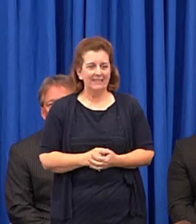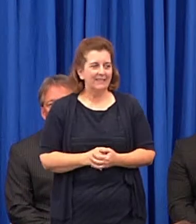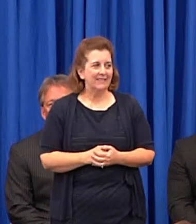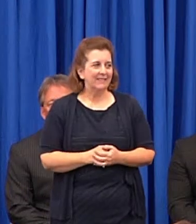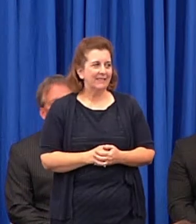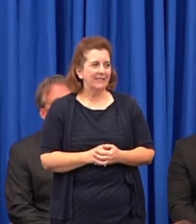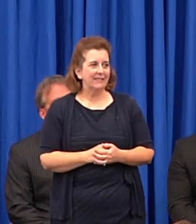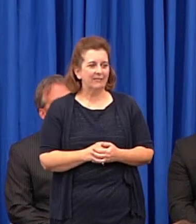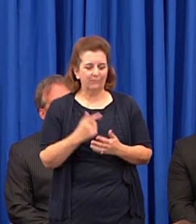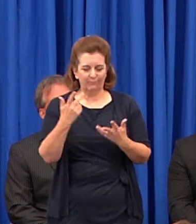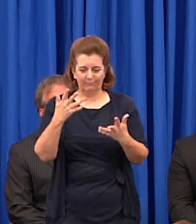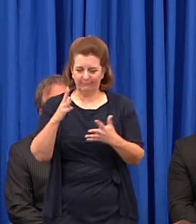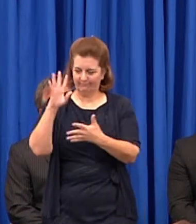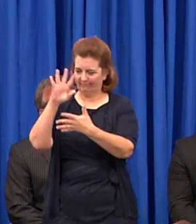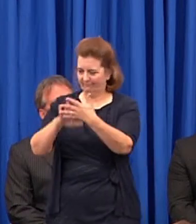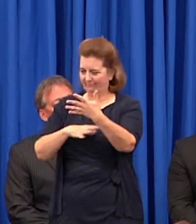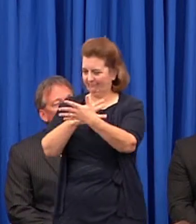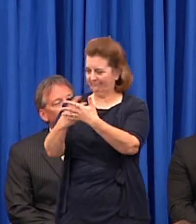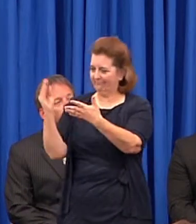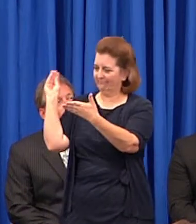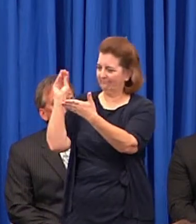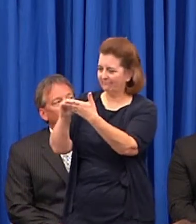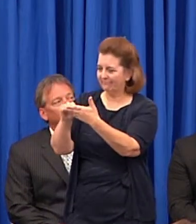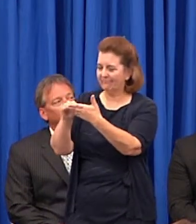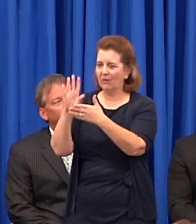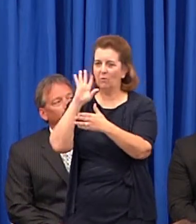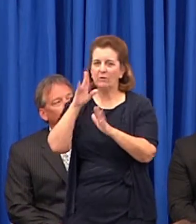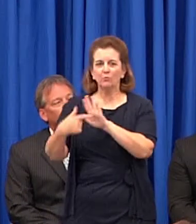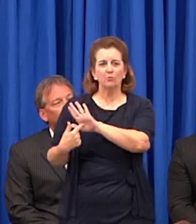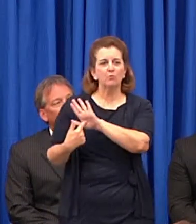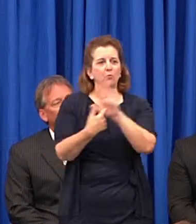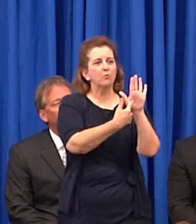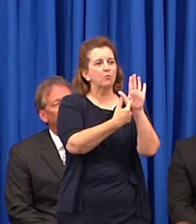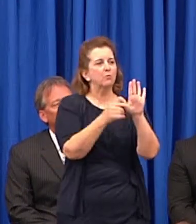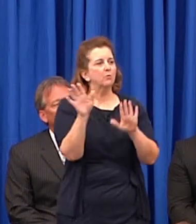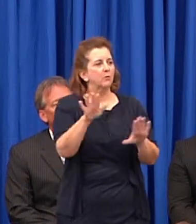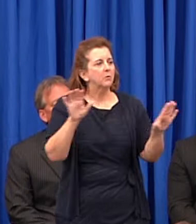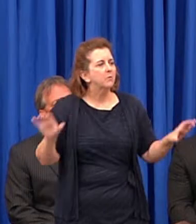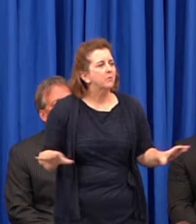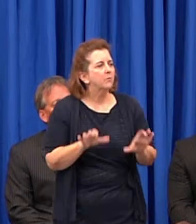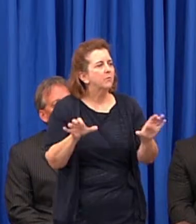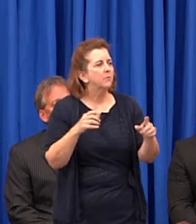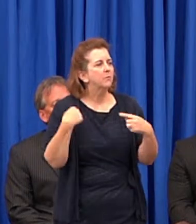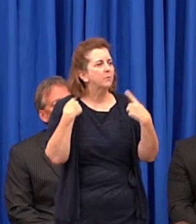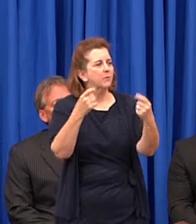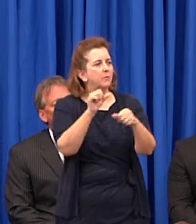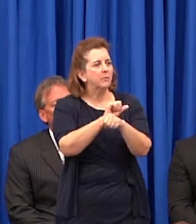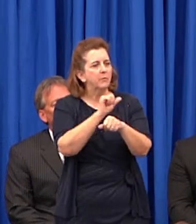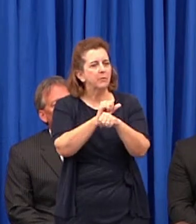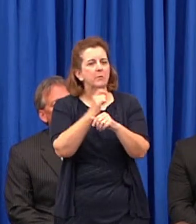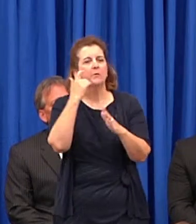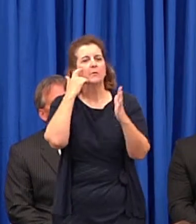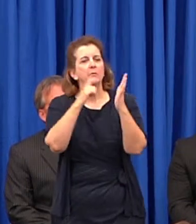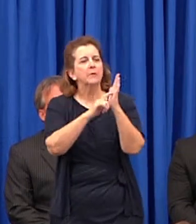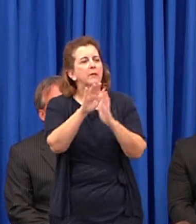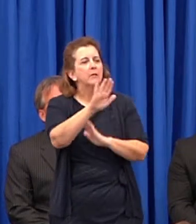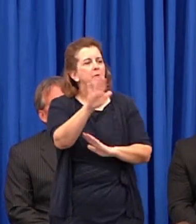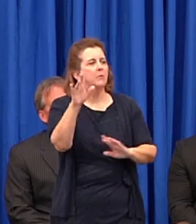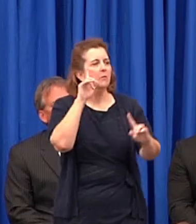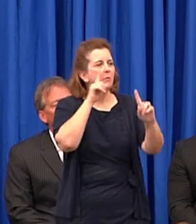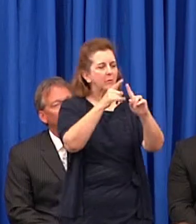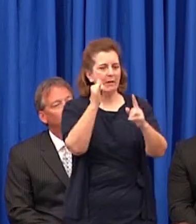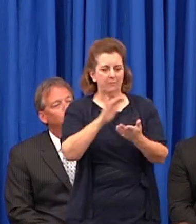It's the day we set aside to celebrate with symbolic gestures the work you've done and to recognize the goal you've reached, to join the